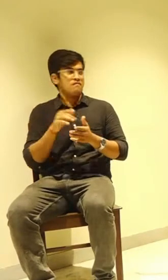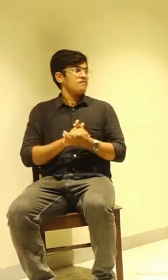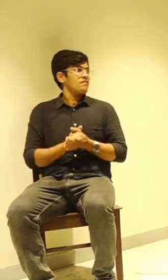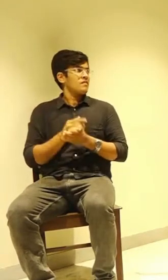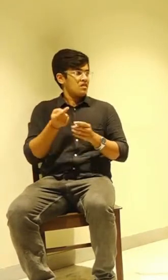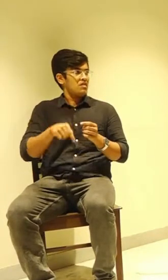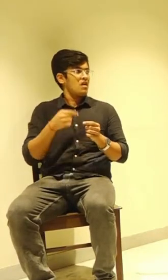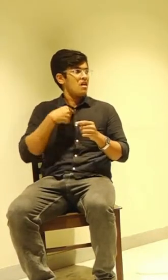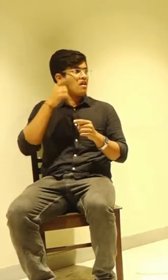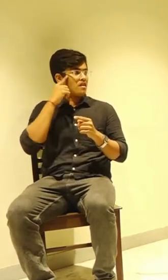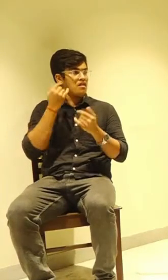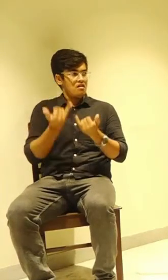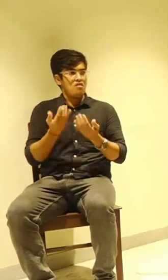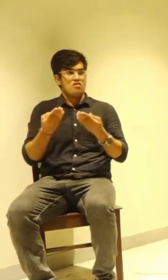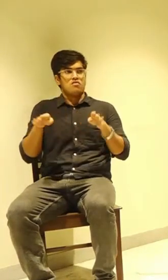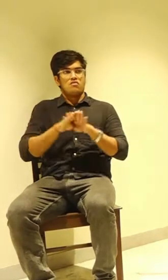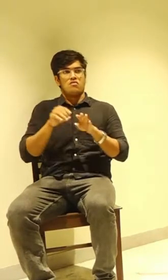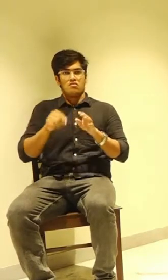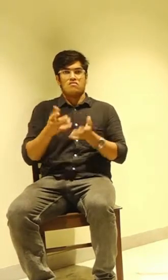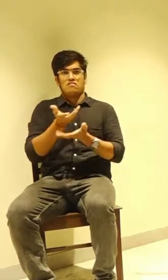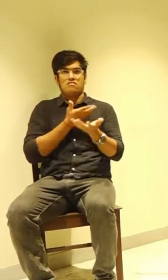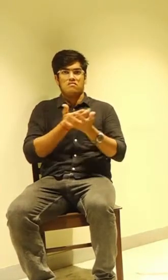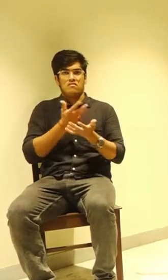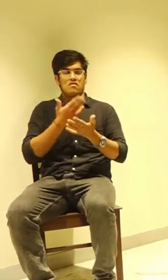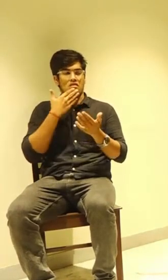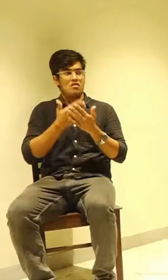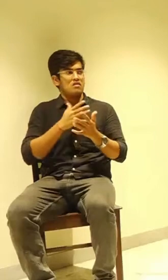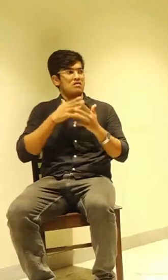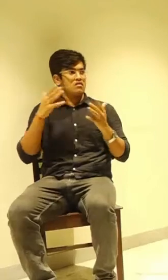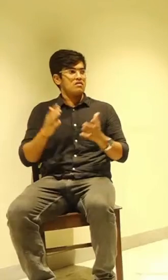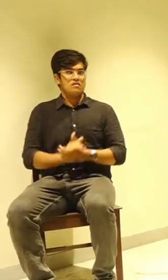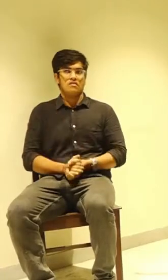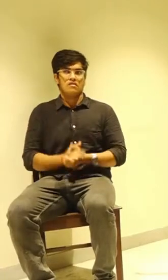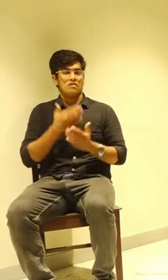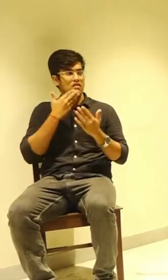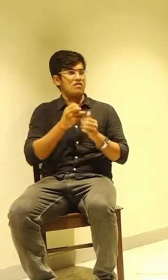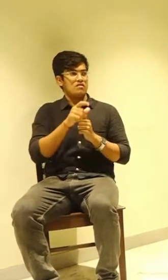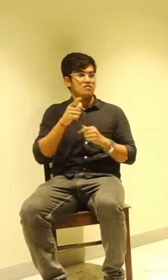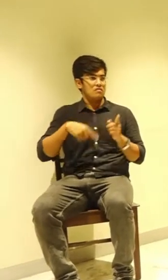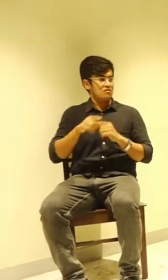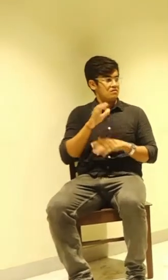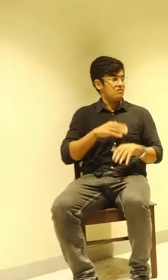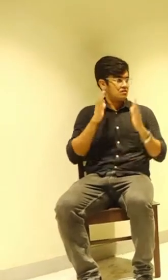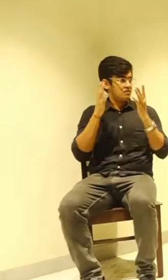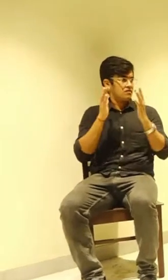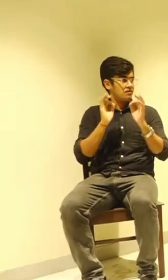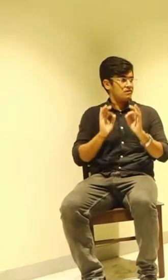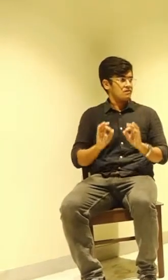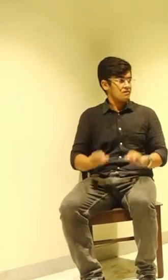with this, I think we'll close this Thank you discussion. so much. Thank you. Thank you so much, The Mr. pleasure. Alva. Thank you all for being here. Yes. Thank you.